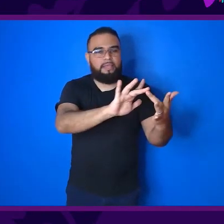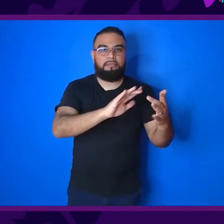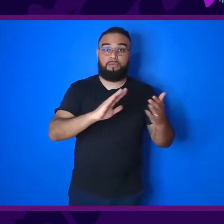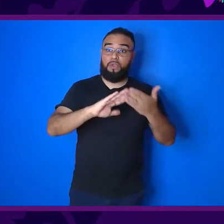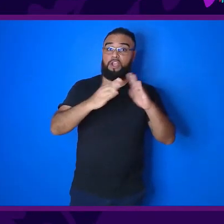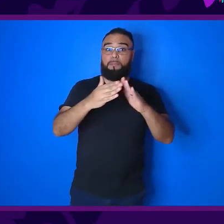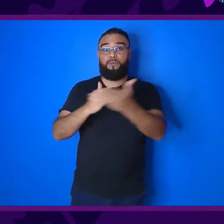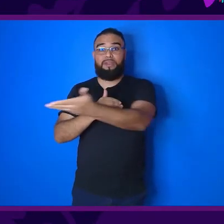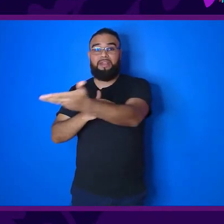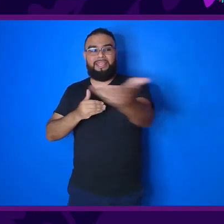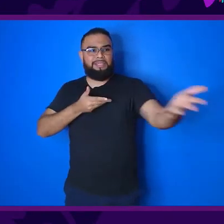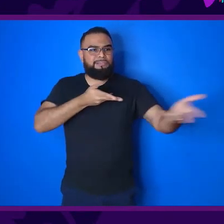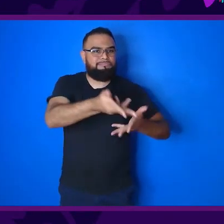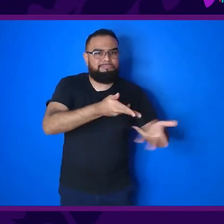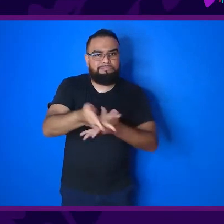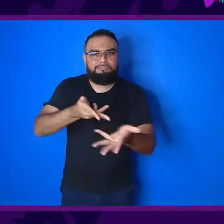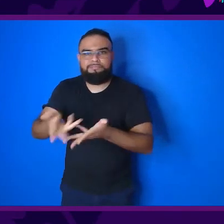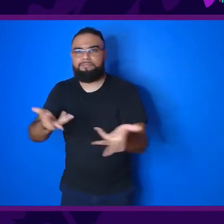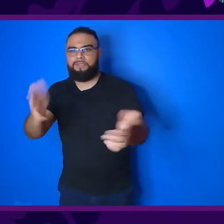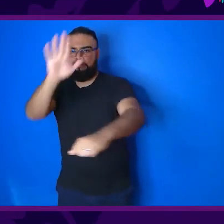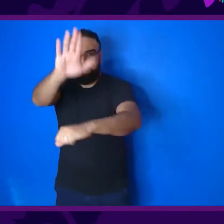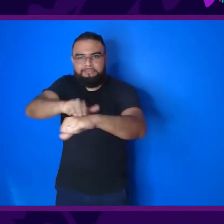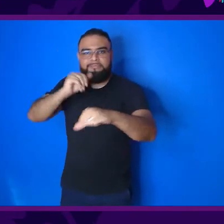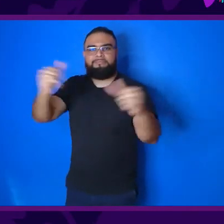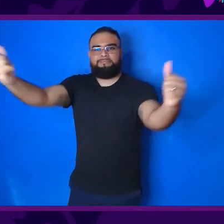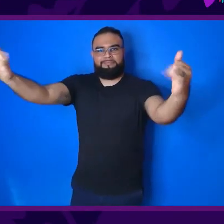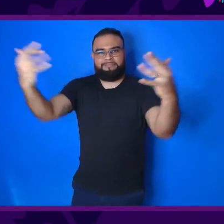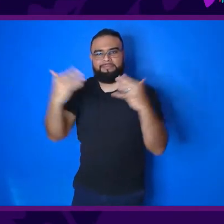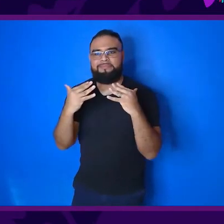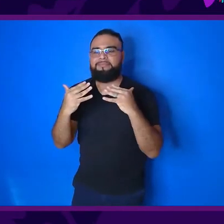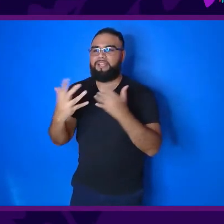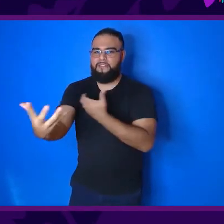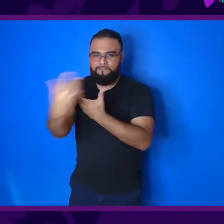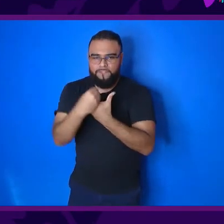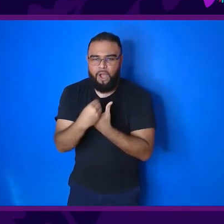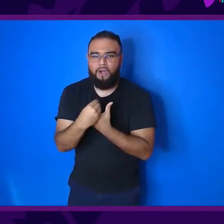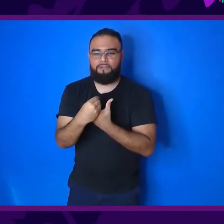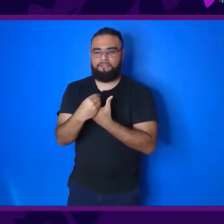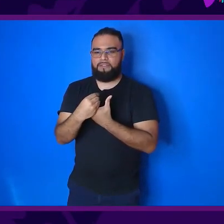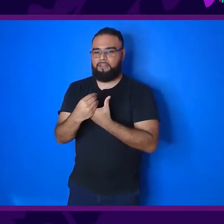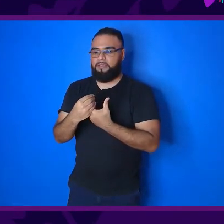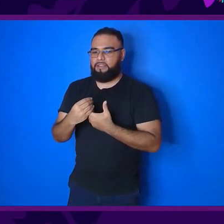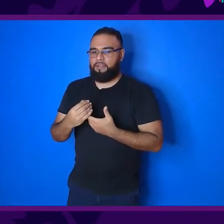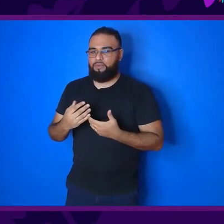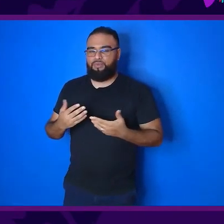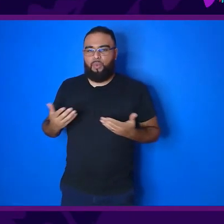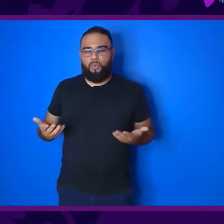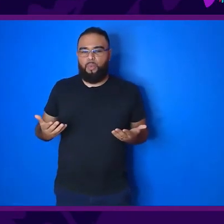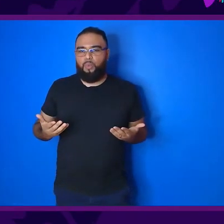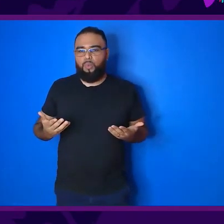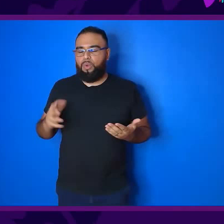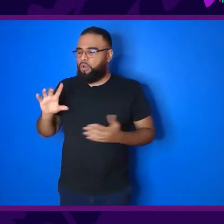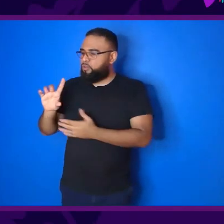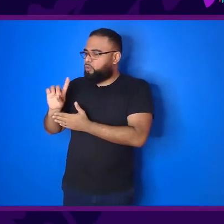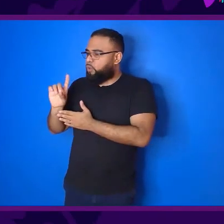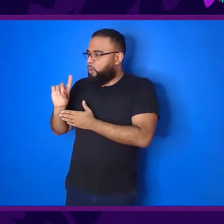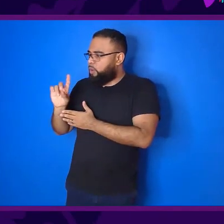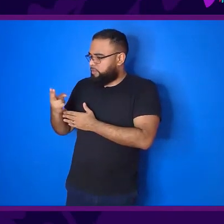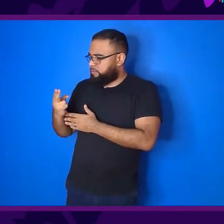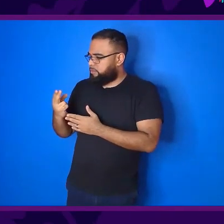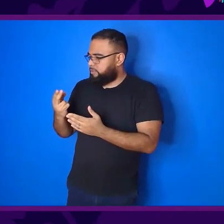bringing them into the issues and make them involved. Dolores, what are some of the things you've learned from